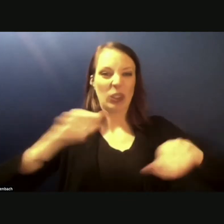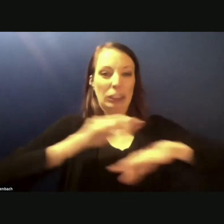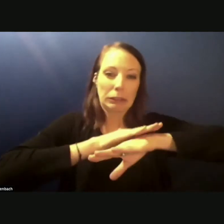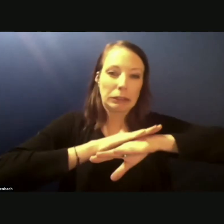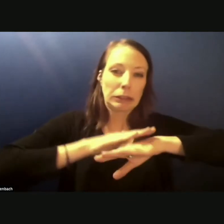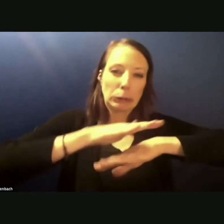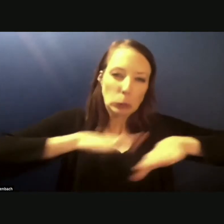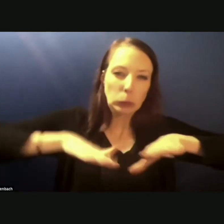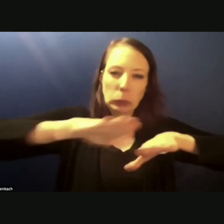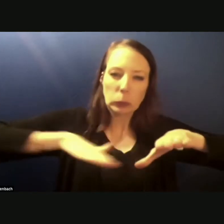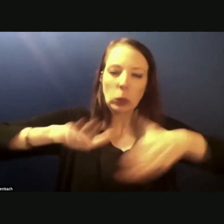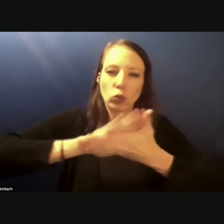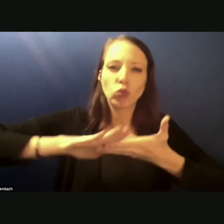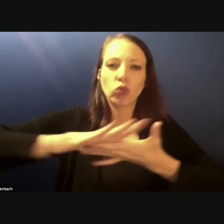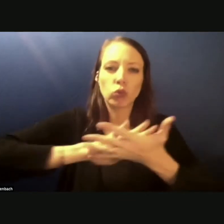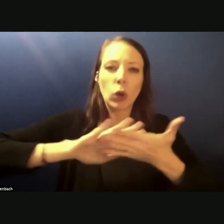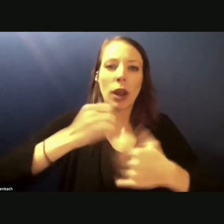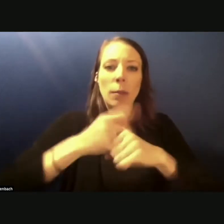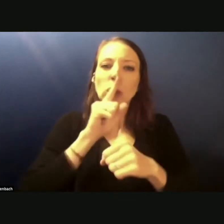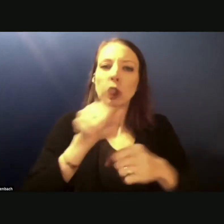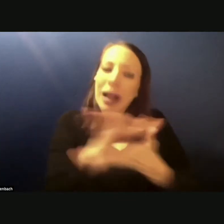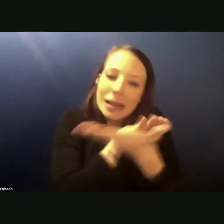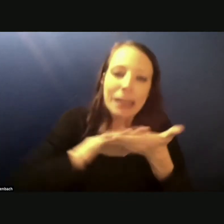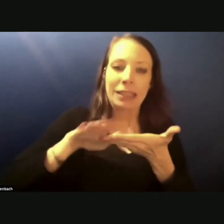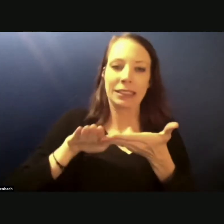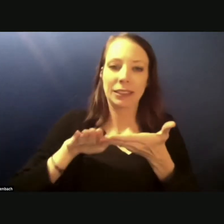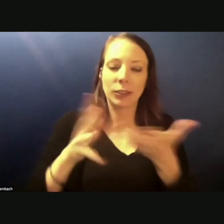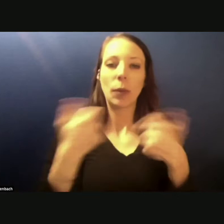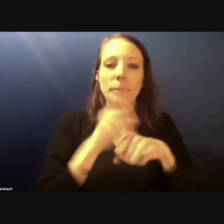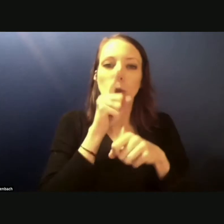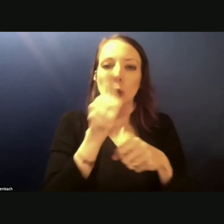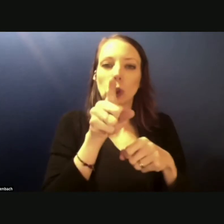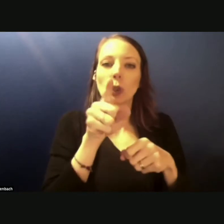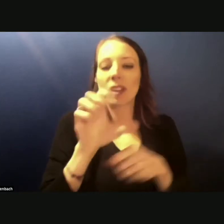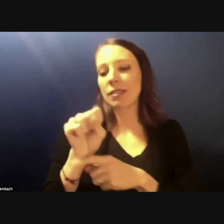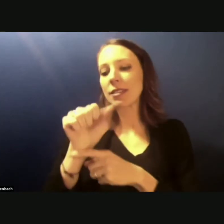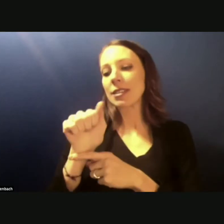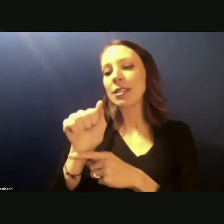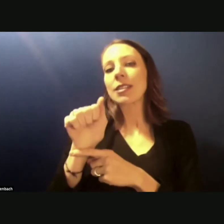Okay. So you want to be really sanitary. I've got sanitizer